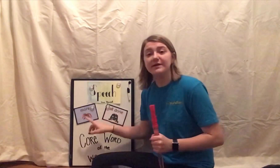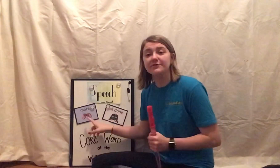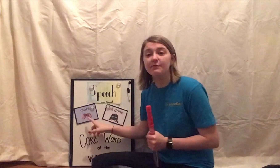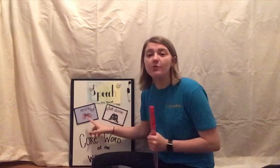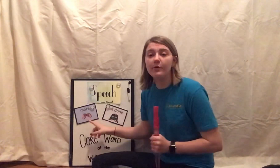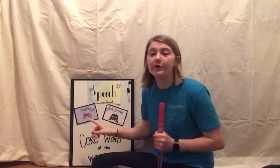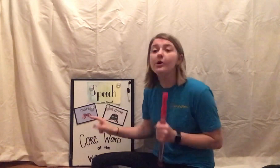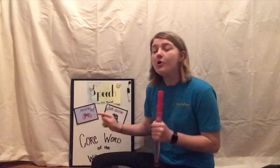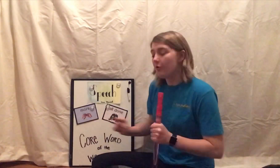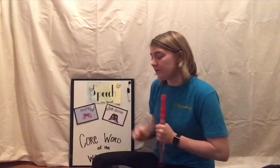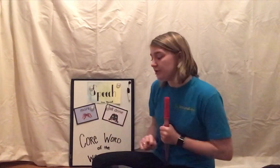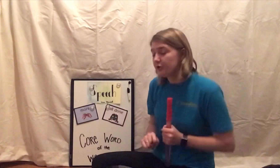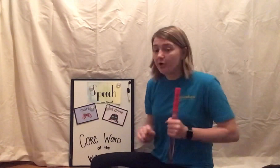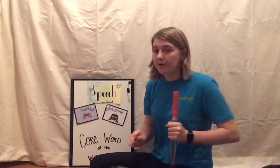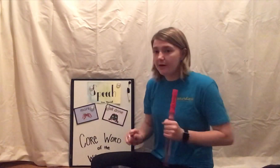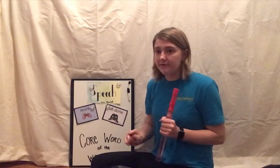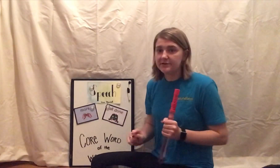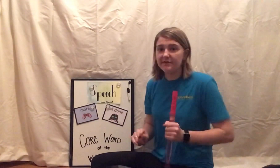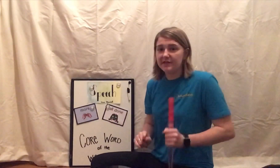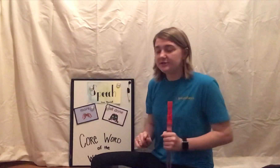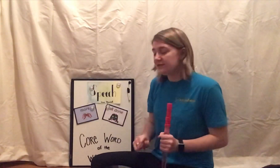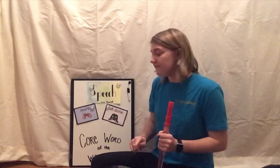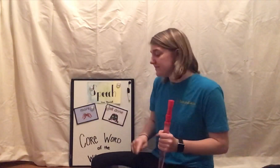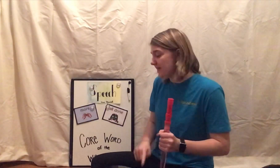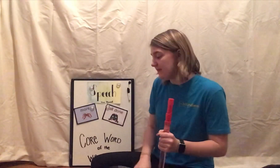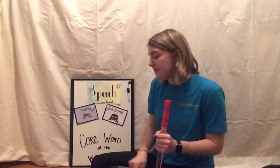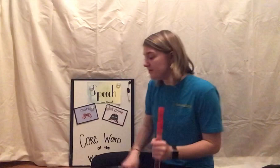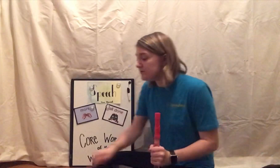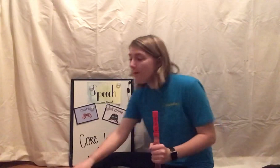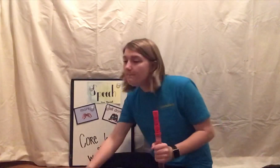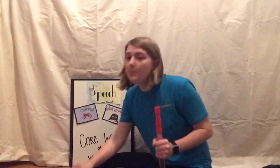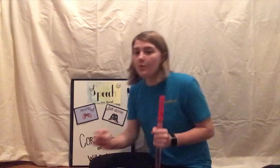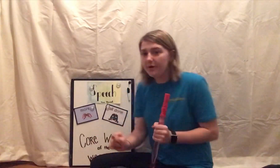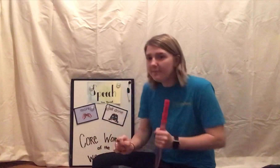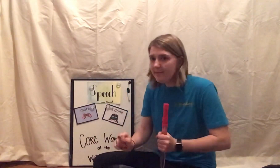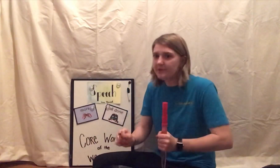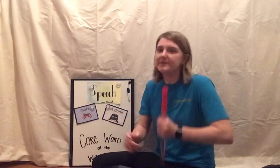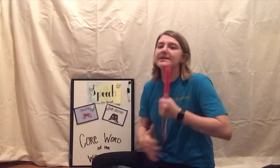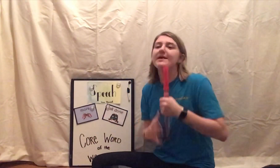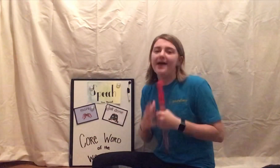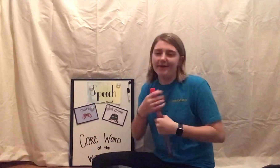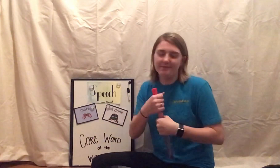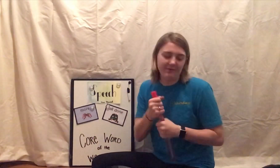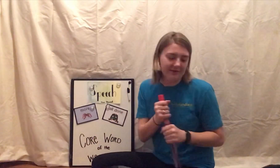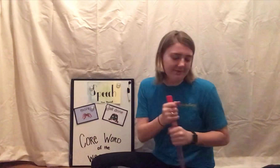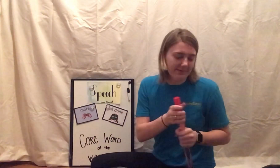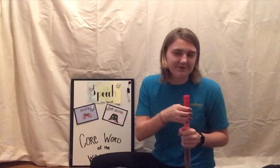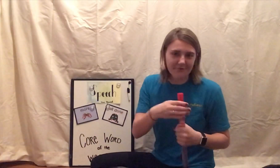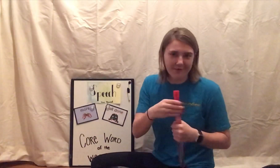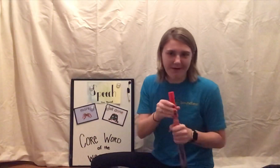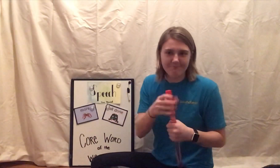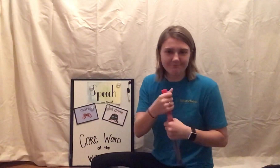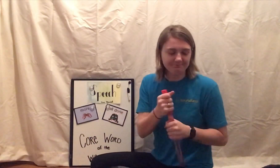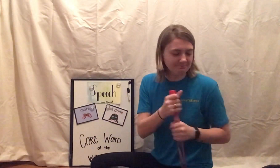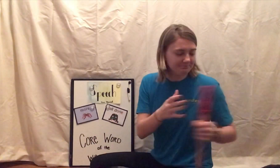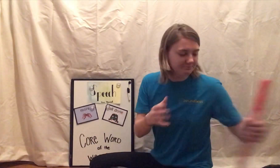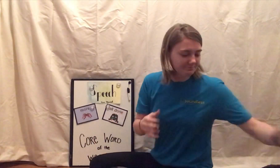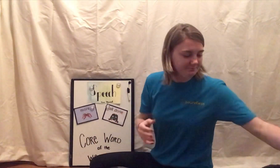for more, or that you're going on their device yourself and saying, here's more bubbles, and then blowing the bubbles for them.